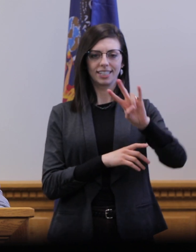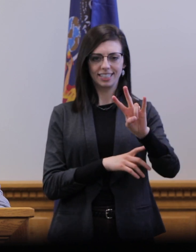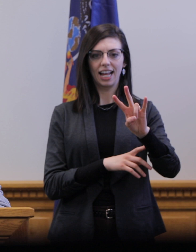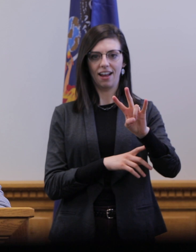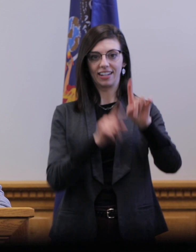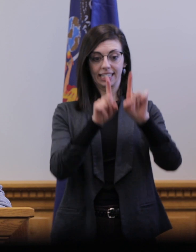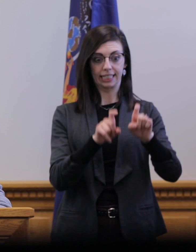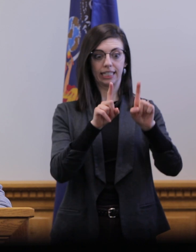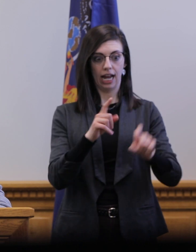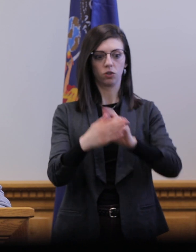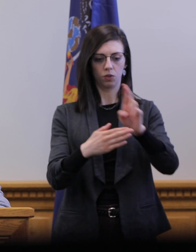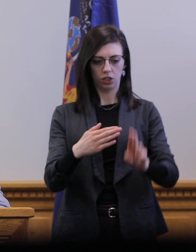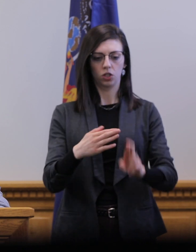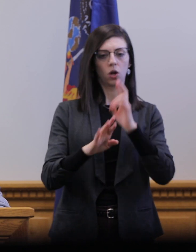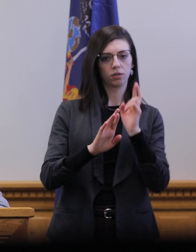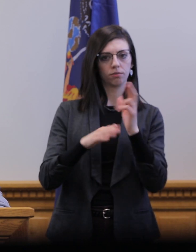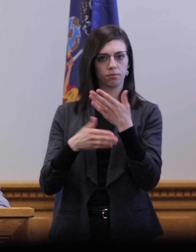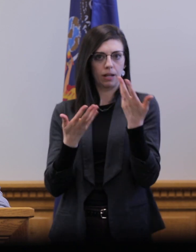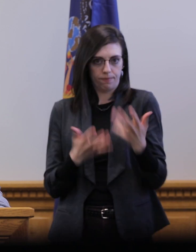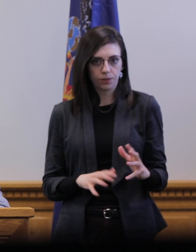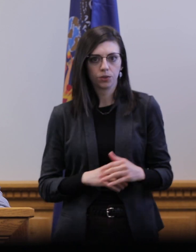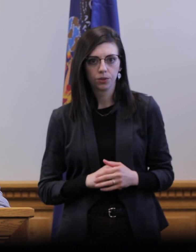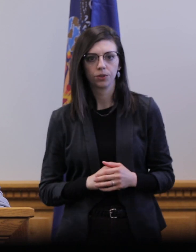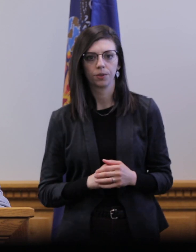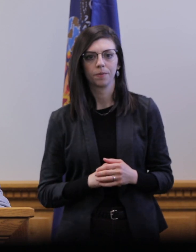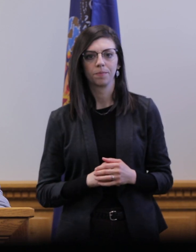167,627 tests have been reported back to the health department.